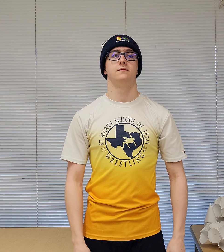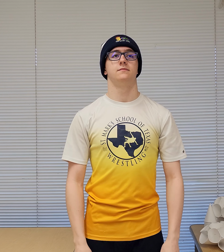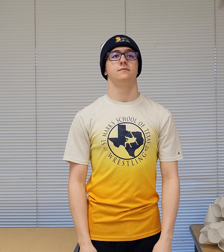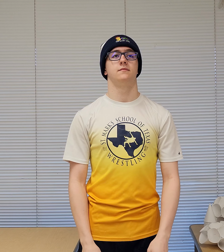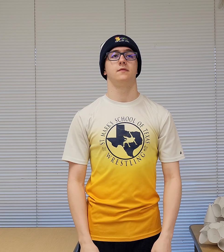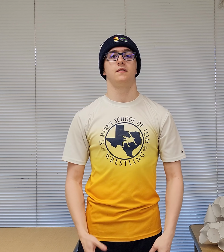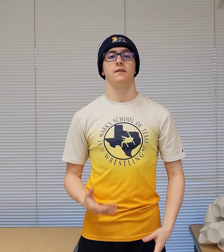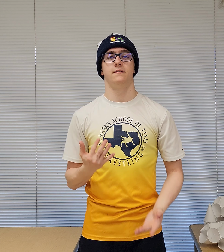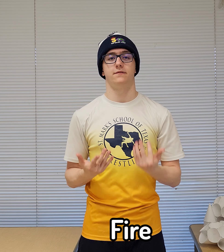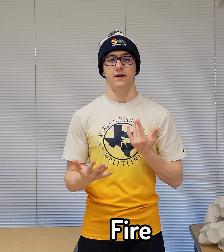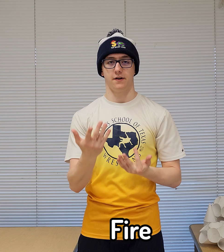Fire.